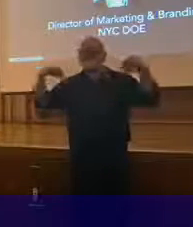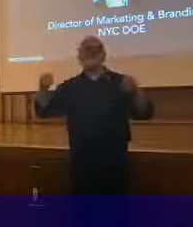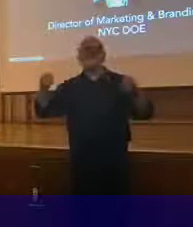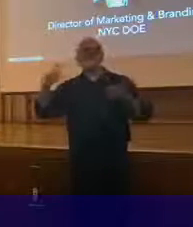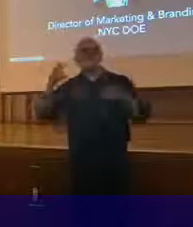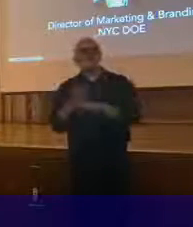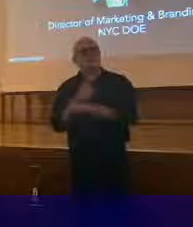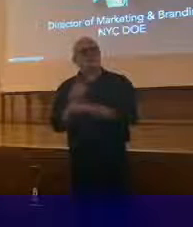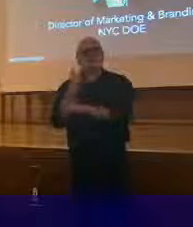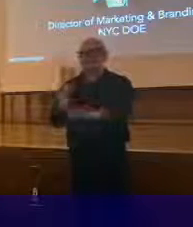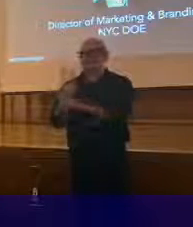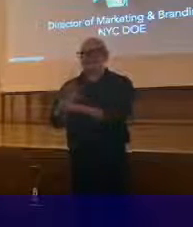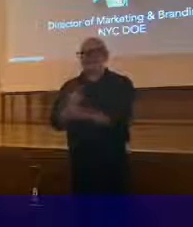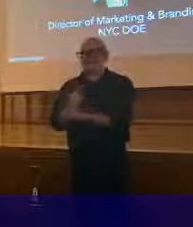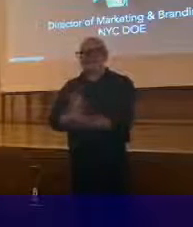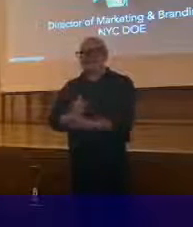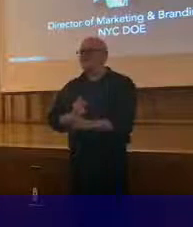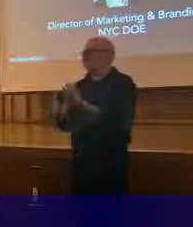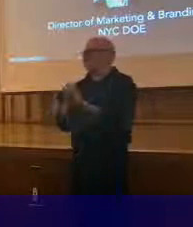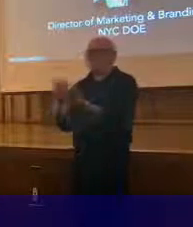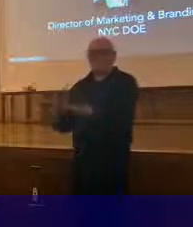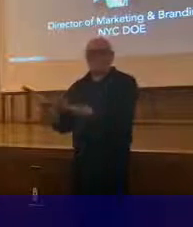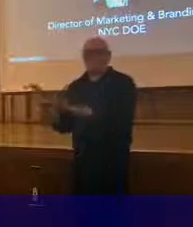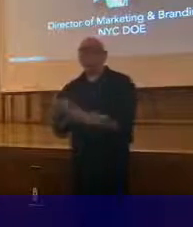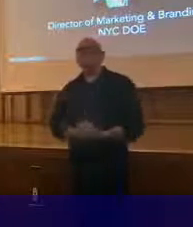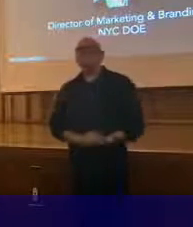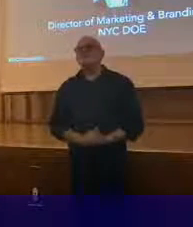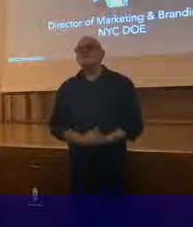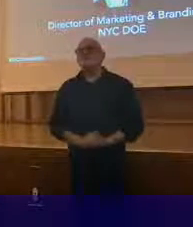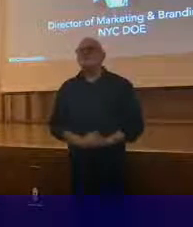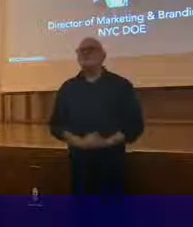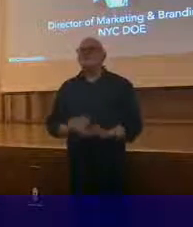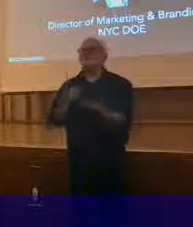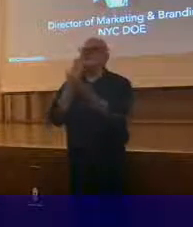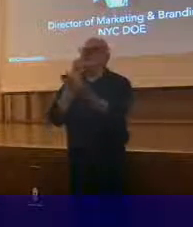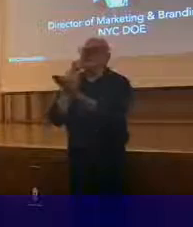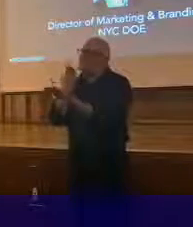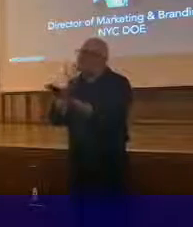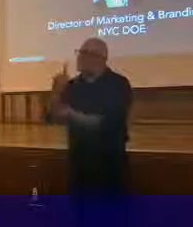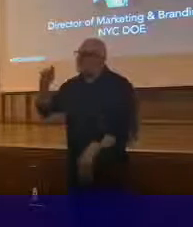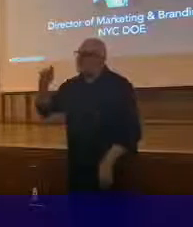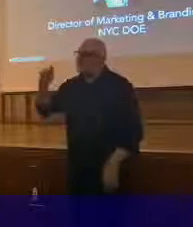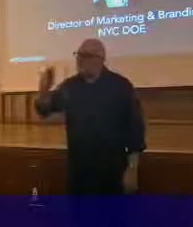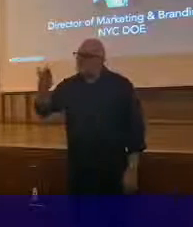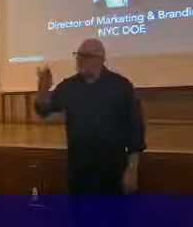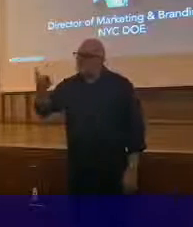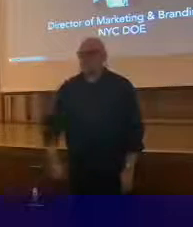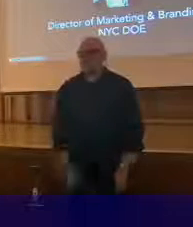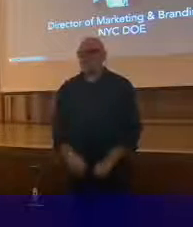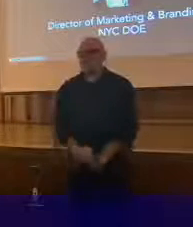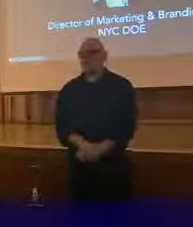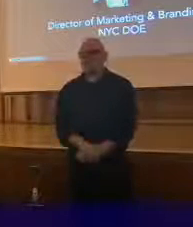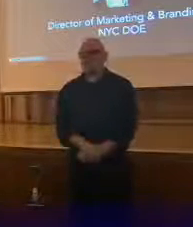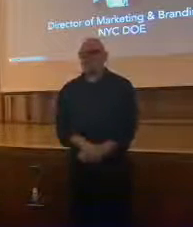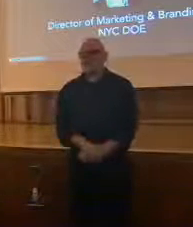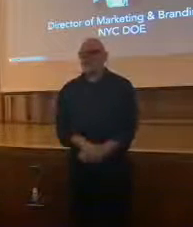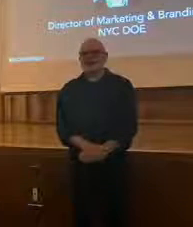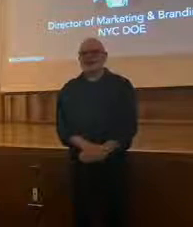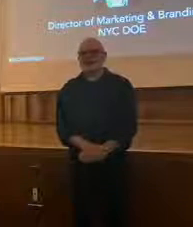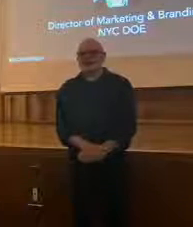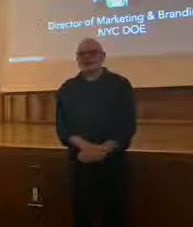Thank you so much, Tori, and yes. So I want to tell you, so my son Max is a graduate of New York City Public